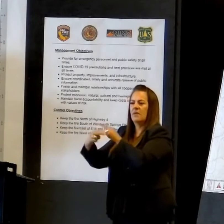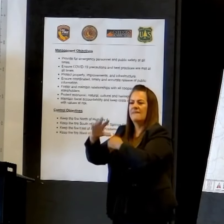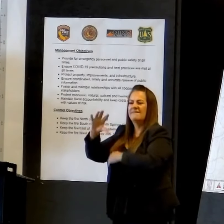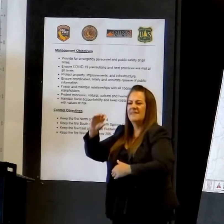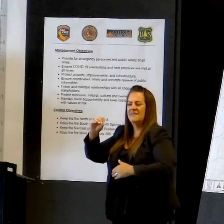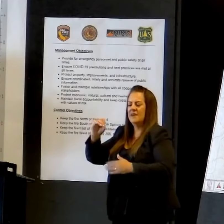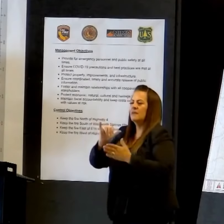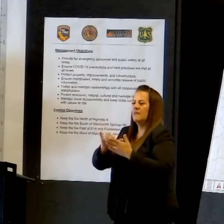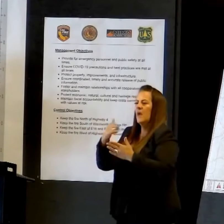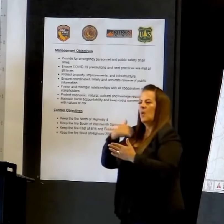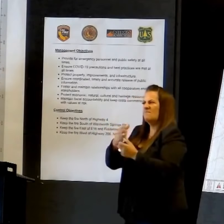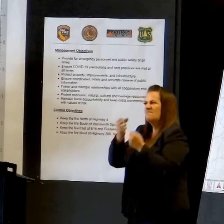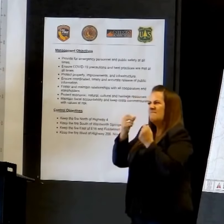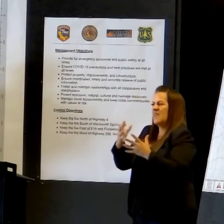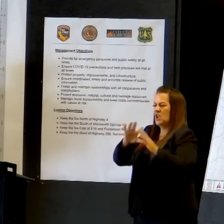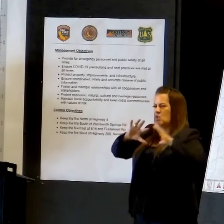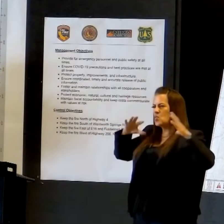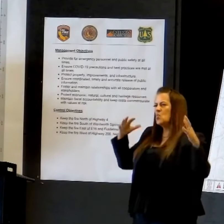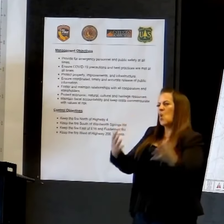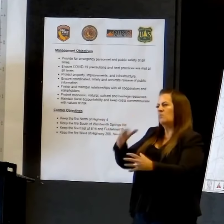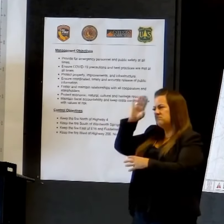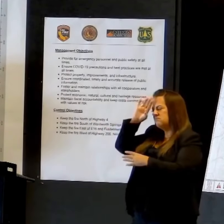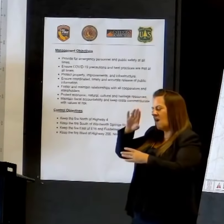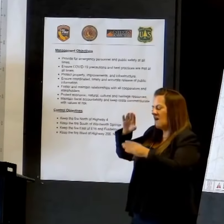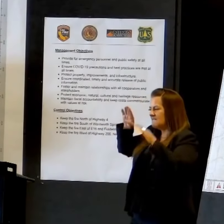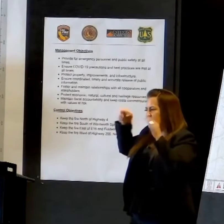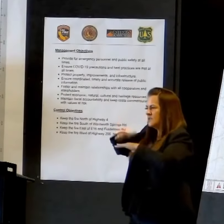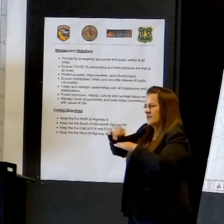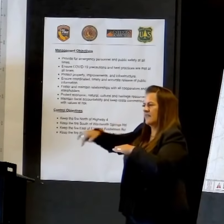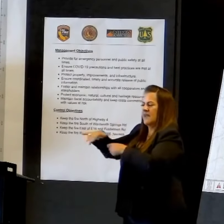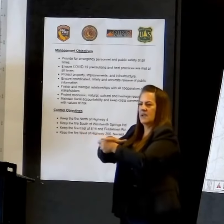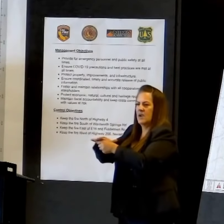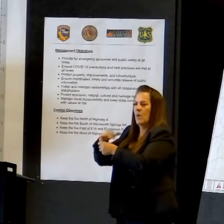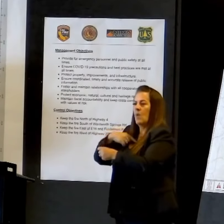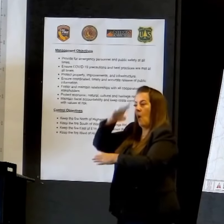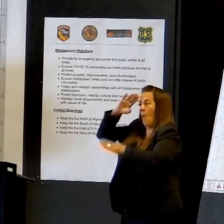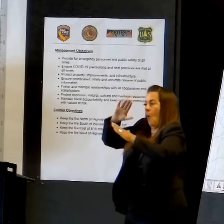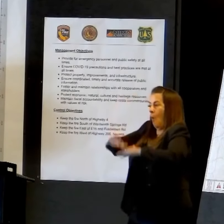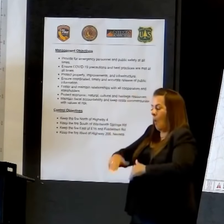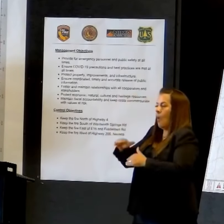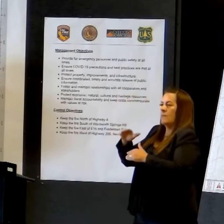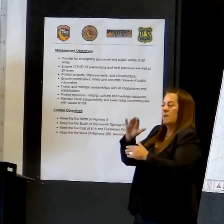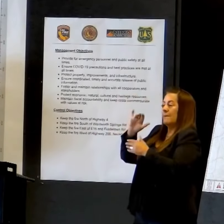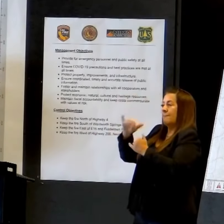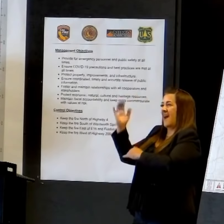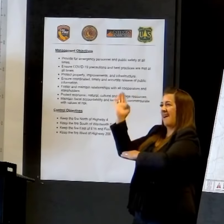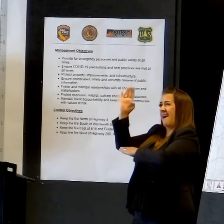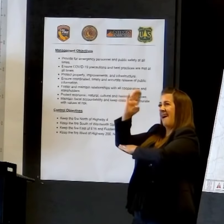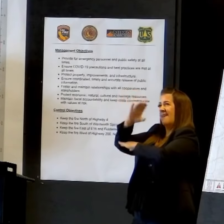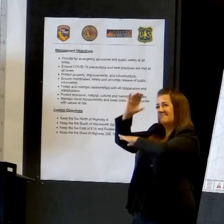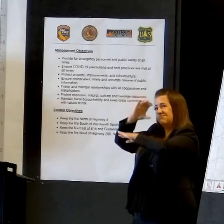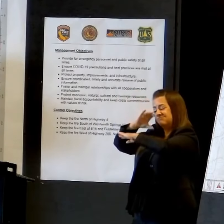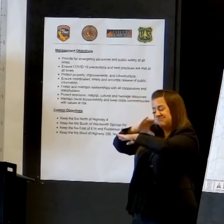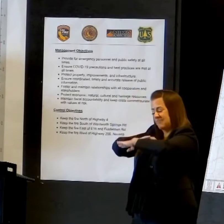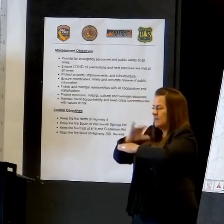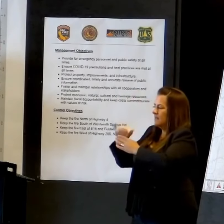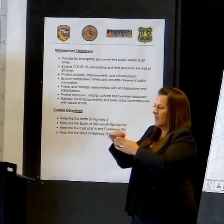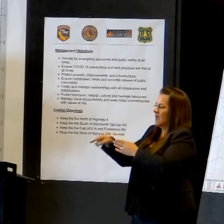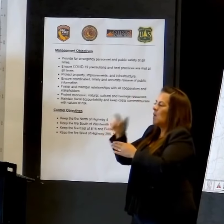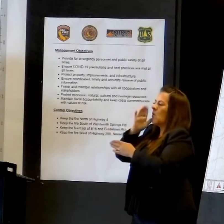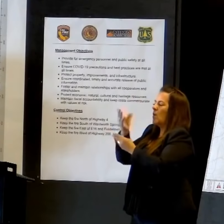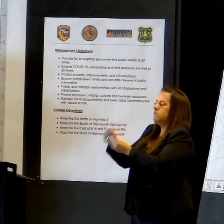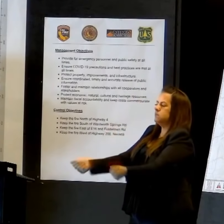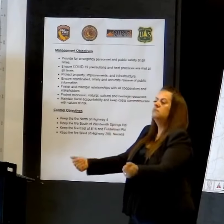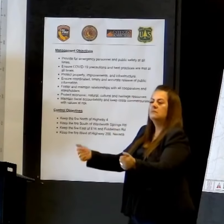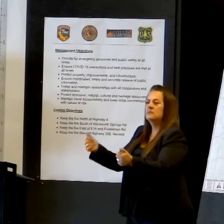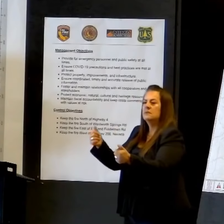actively engaged in that right now. And we're hoping by the end of the shift today that we can close the door and this will all be burnt all the way down to the river,